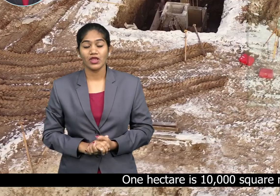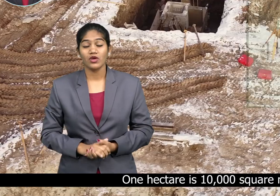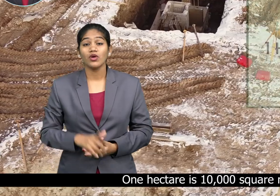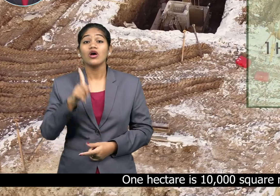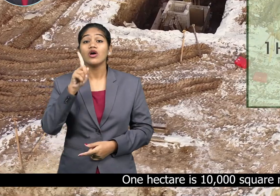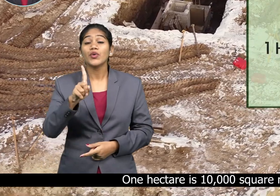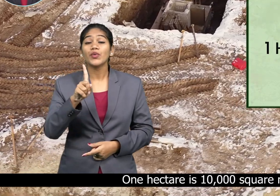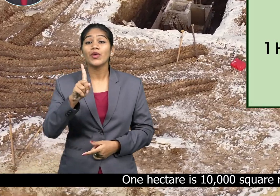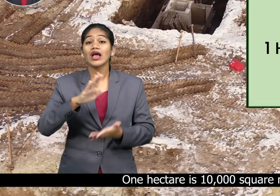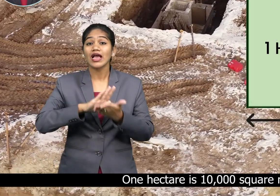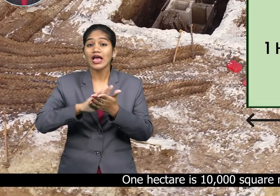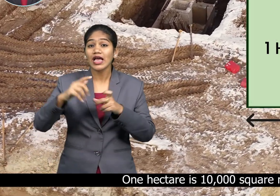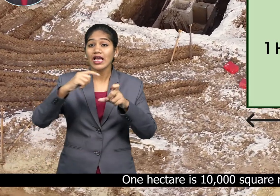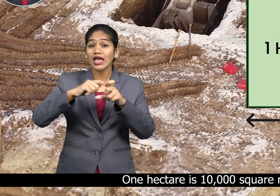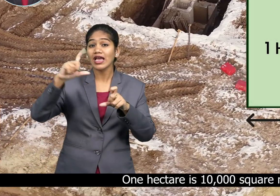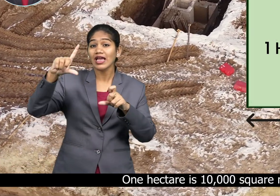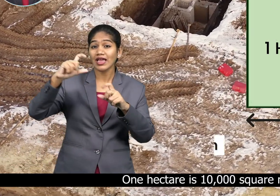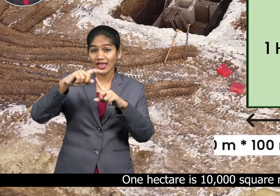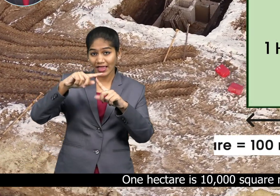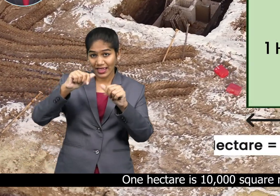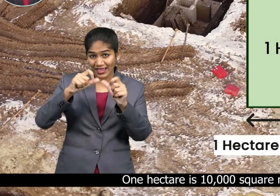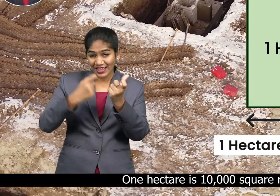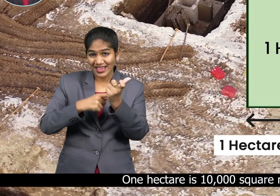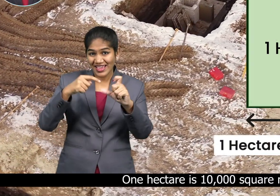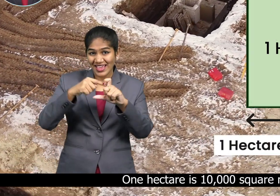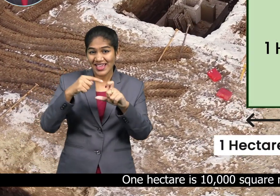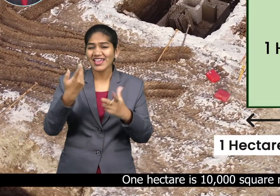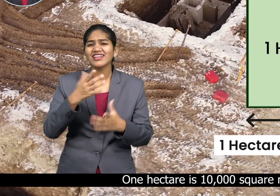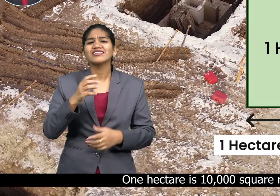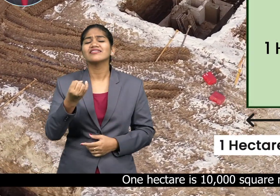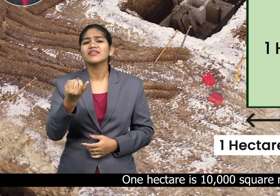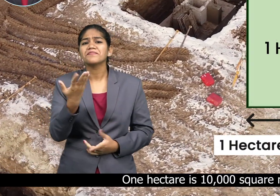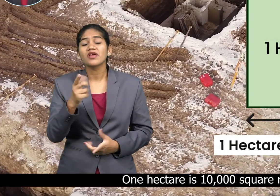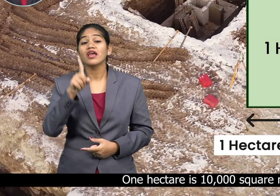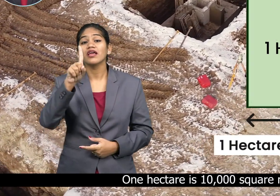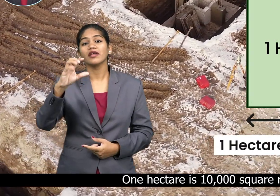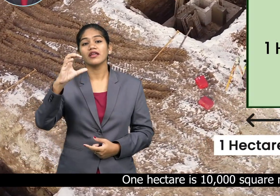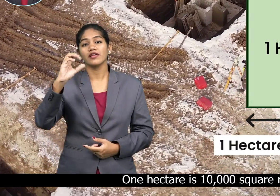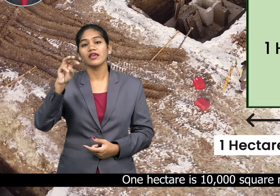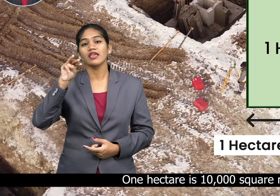One hectare is 10,000 square meters.